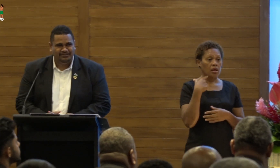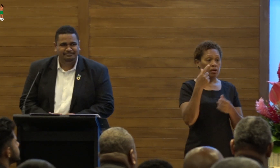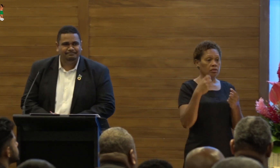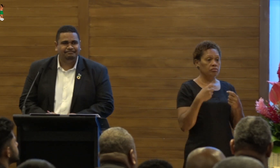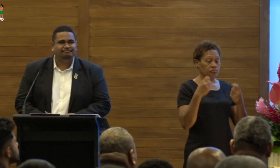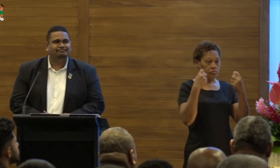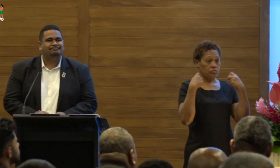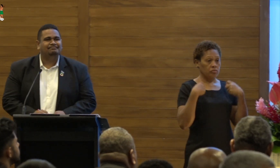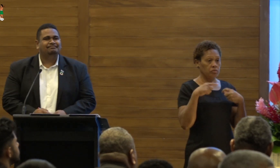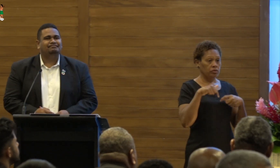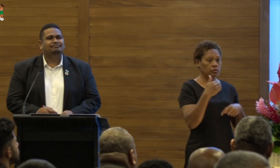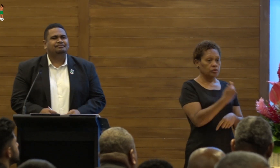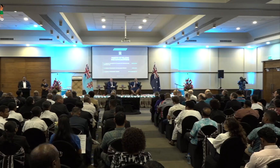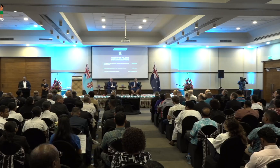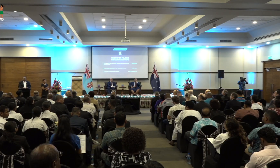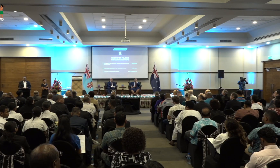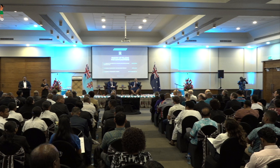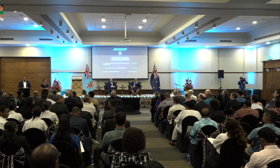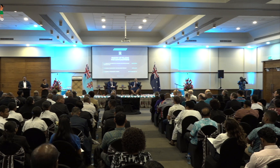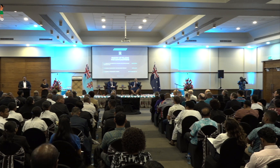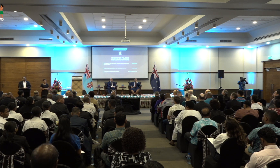morning.